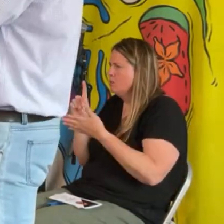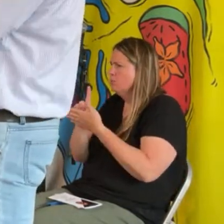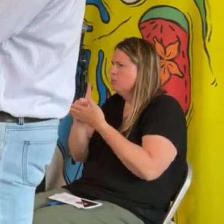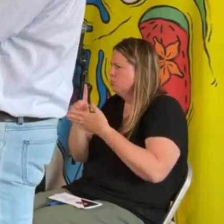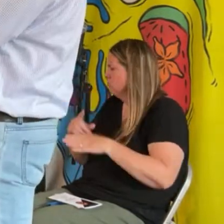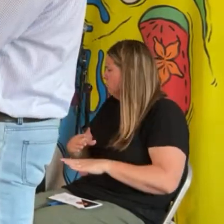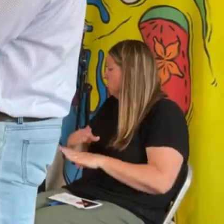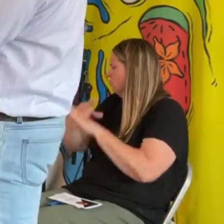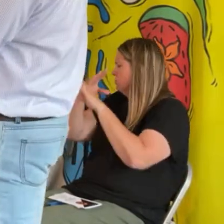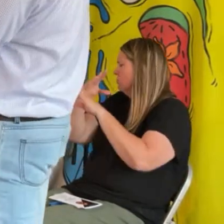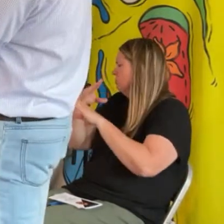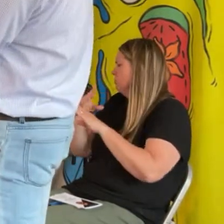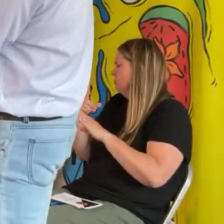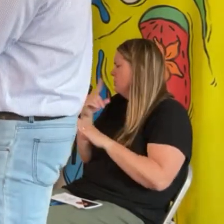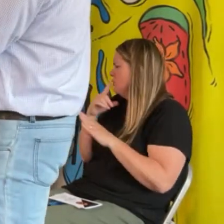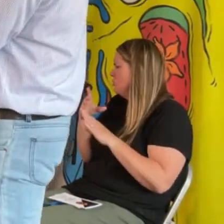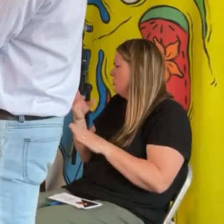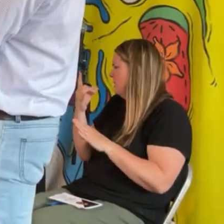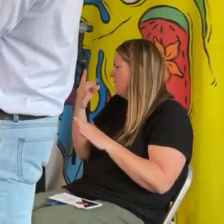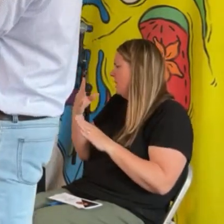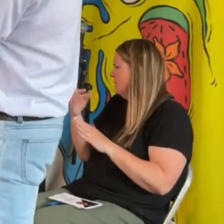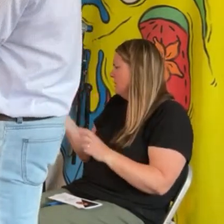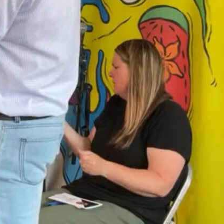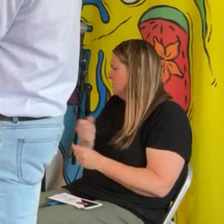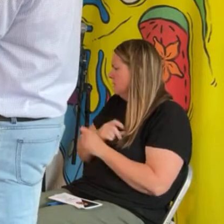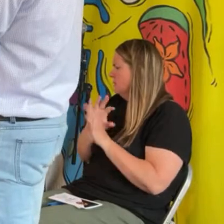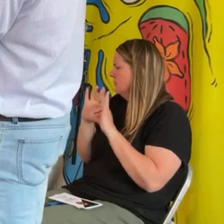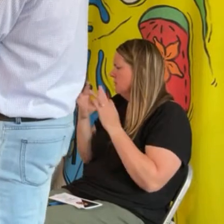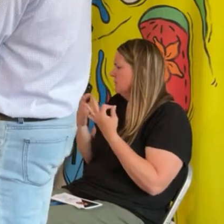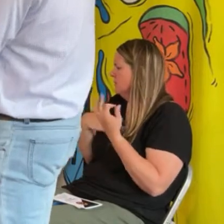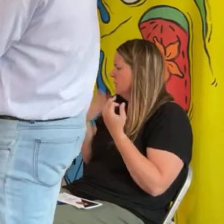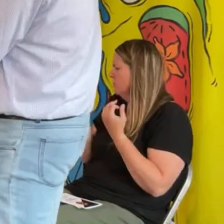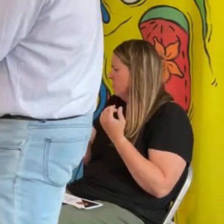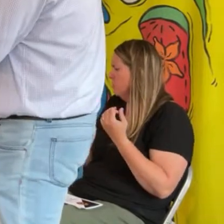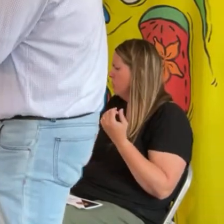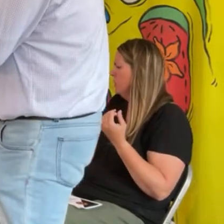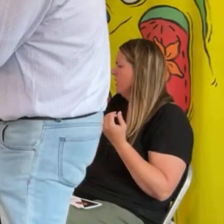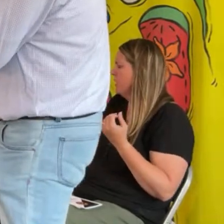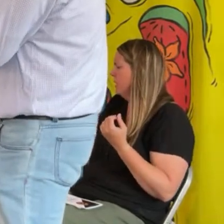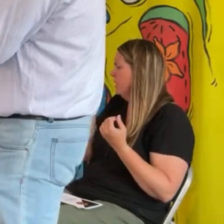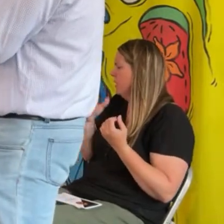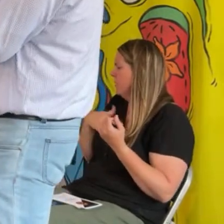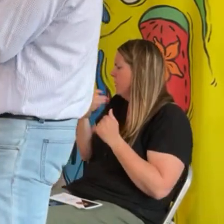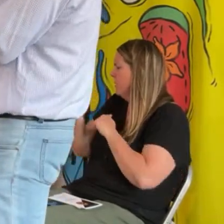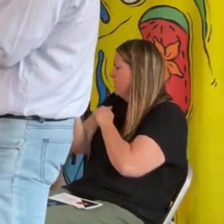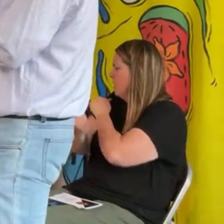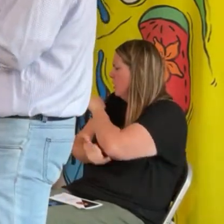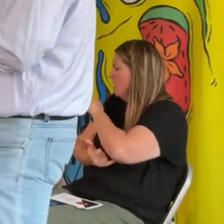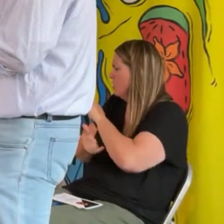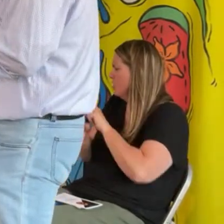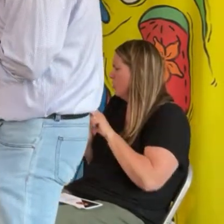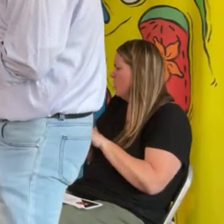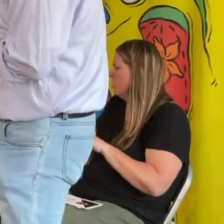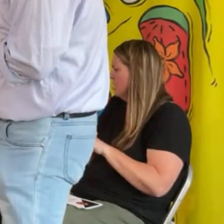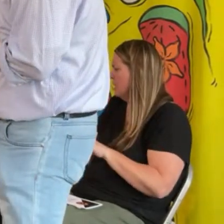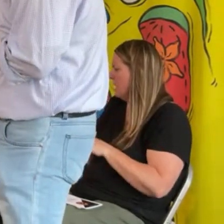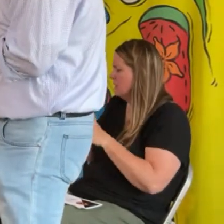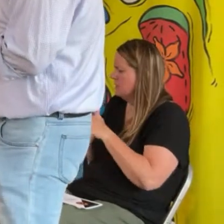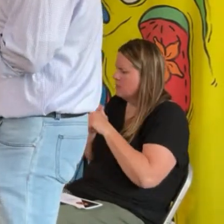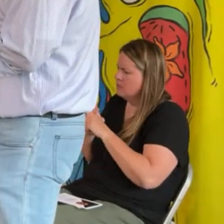into love at once, the blue canary of my country watches their legs as they